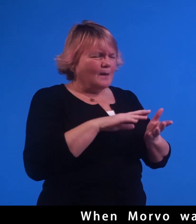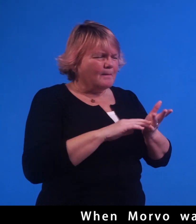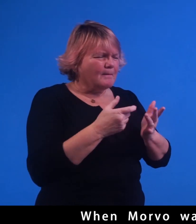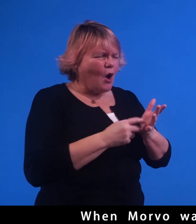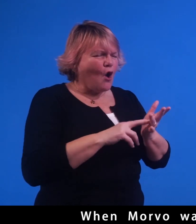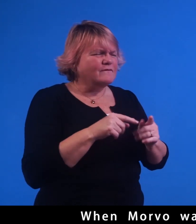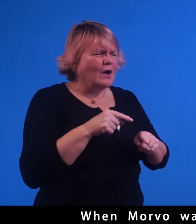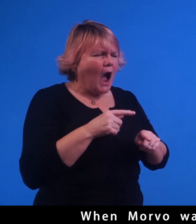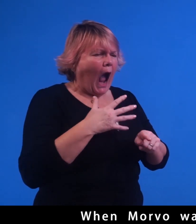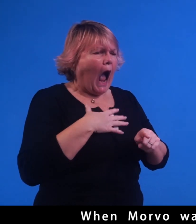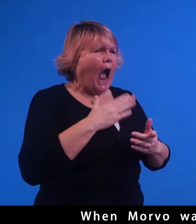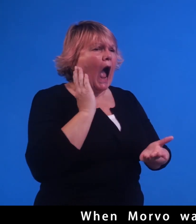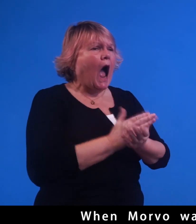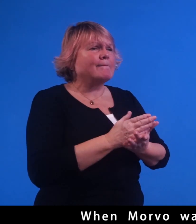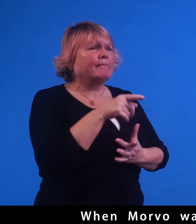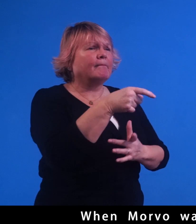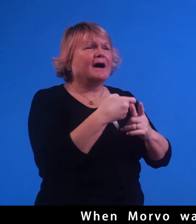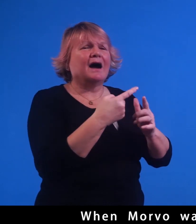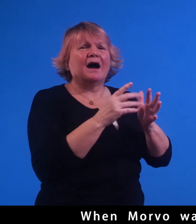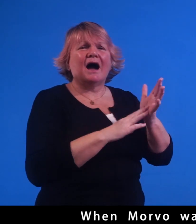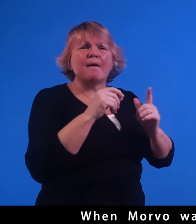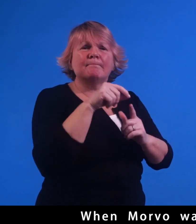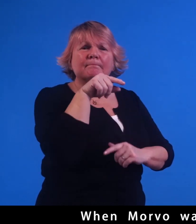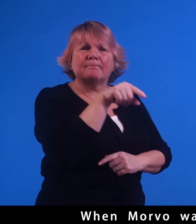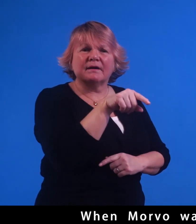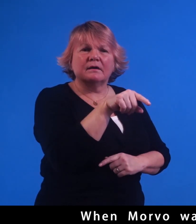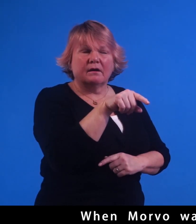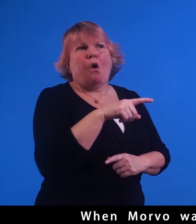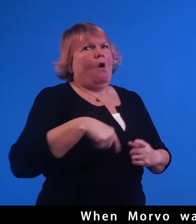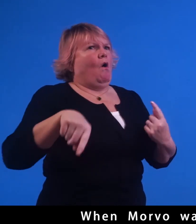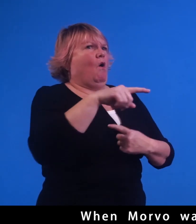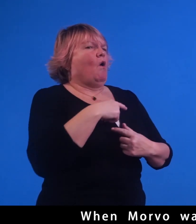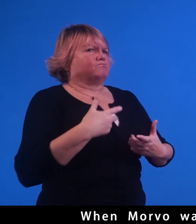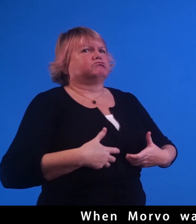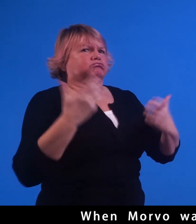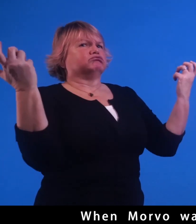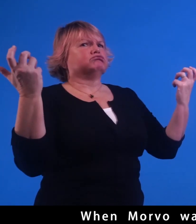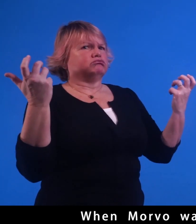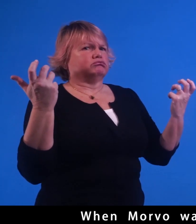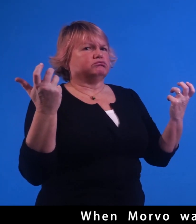When Morveau was revealed to be Kemp, there was considerable outrage.